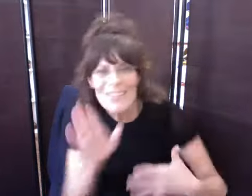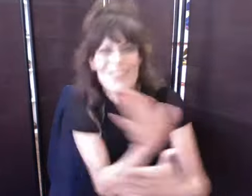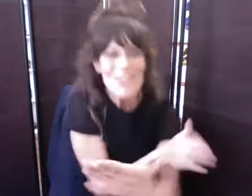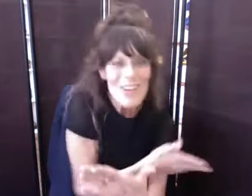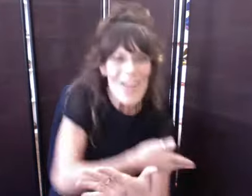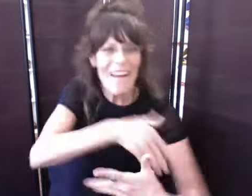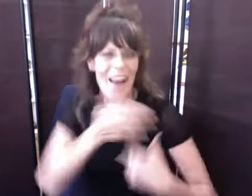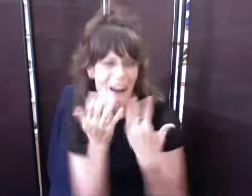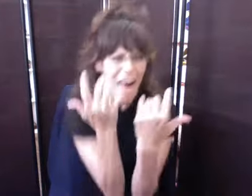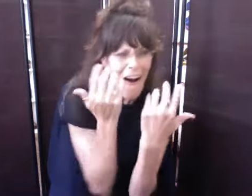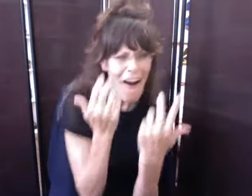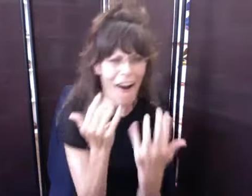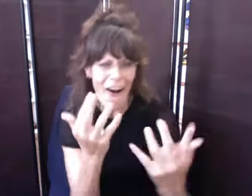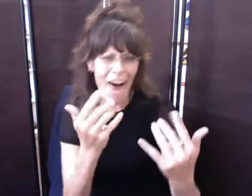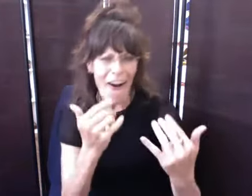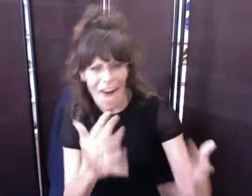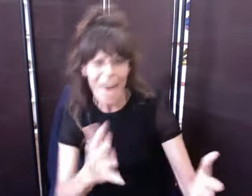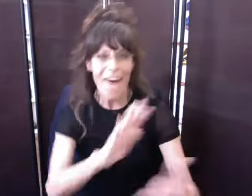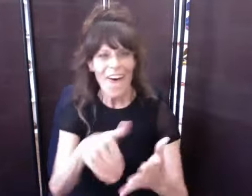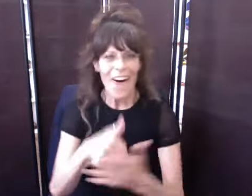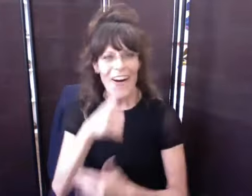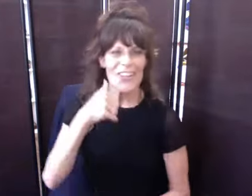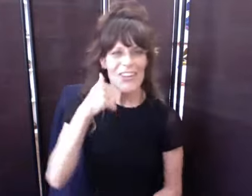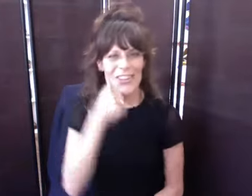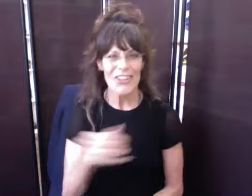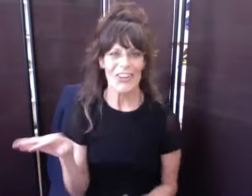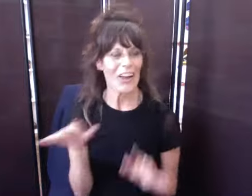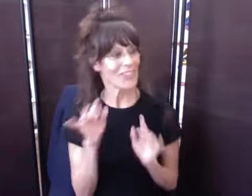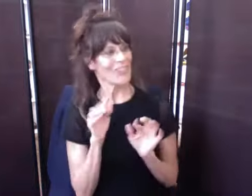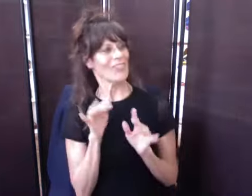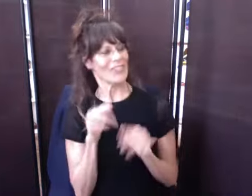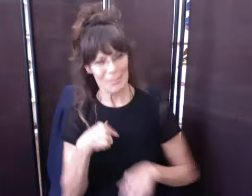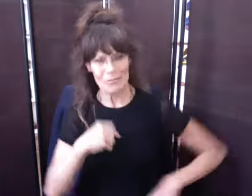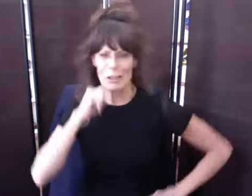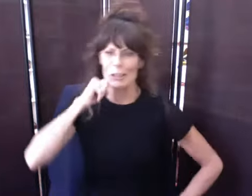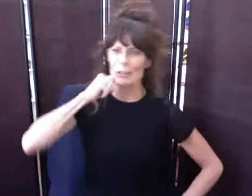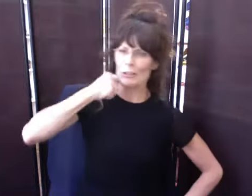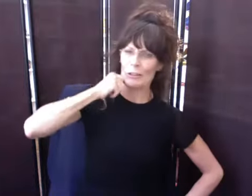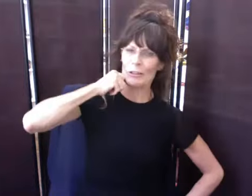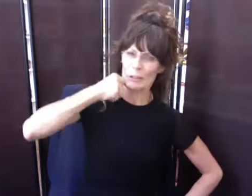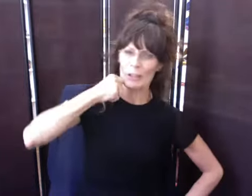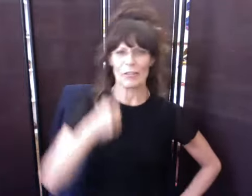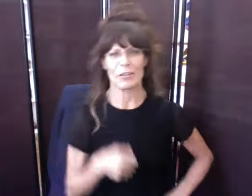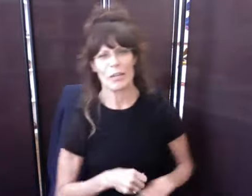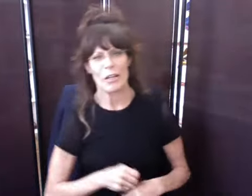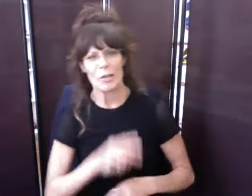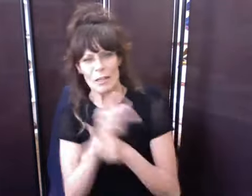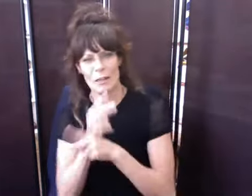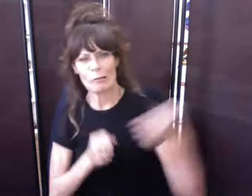chin, right? When all the girls like you and you're really cool, you know, you have to be careful about flexing too much because you might rip through your jacket, like that 4